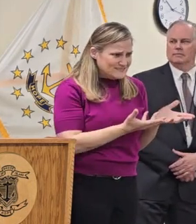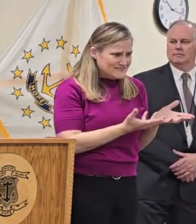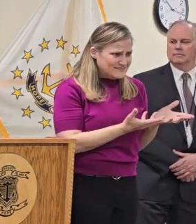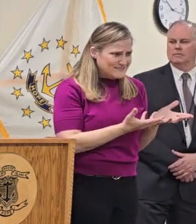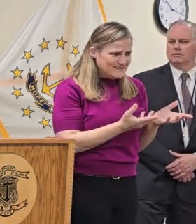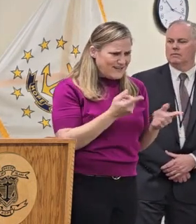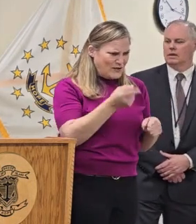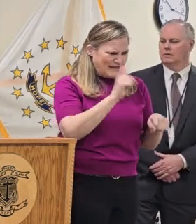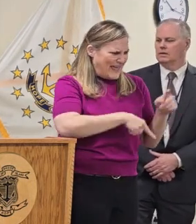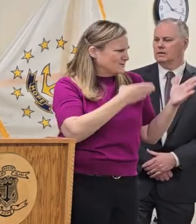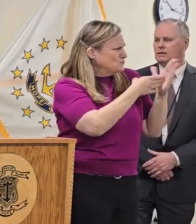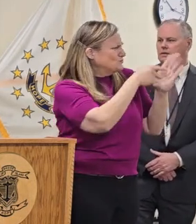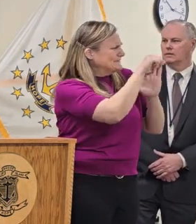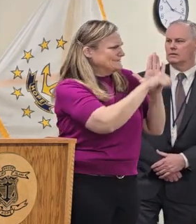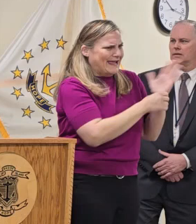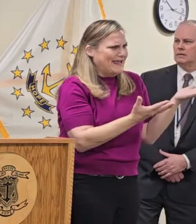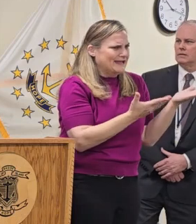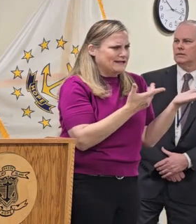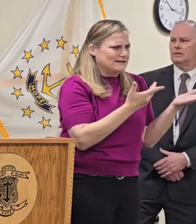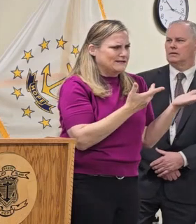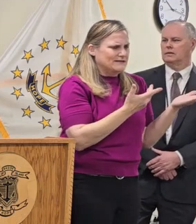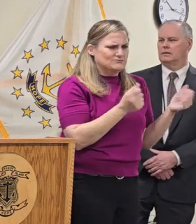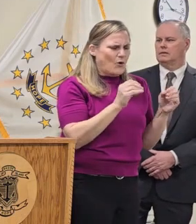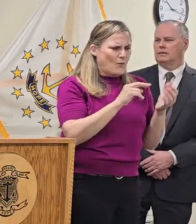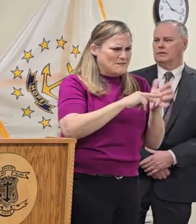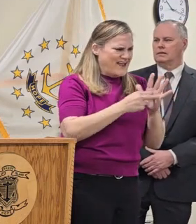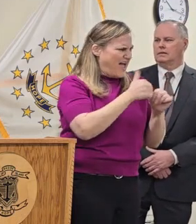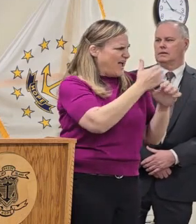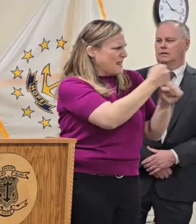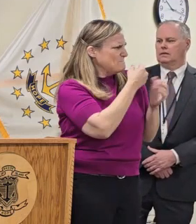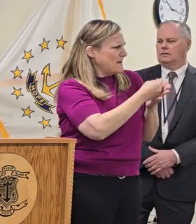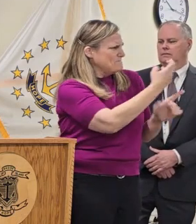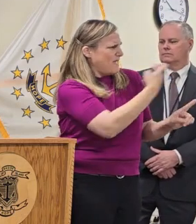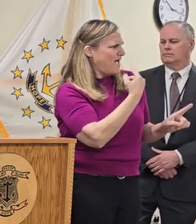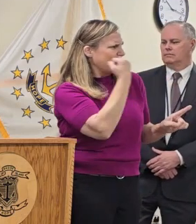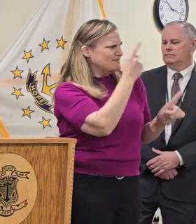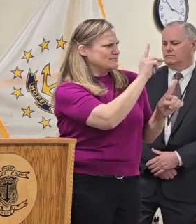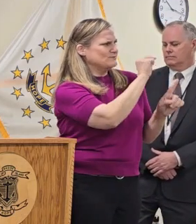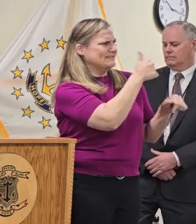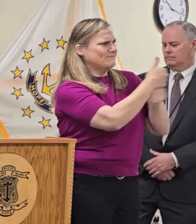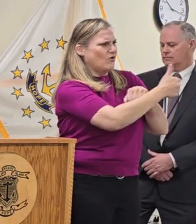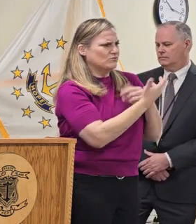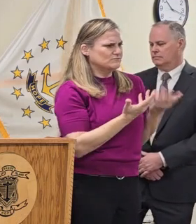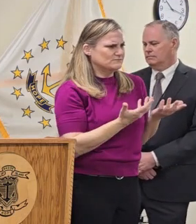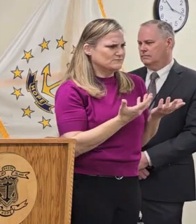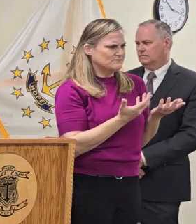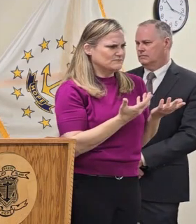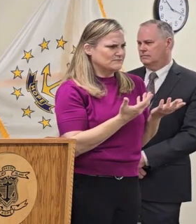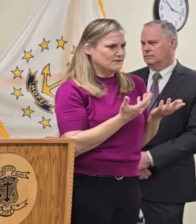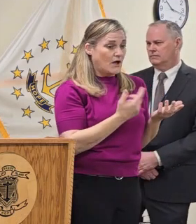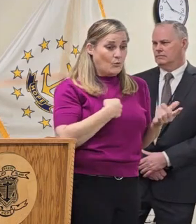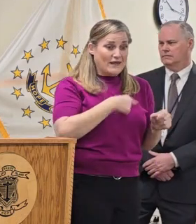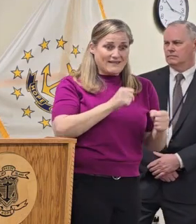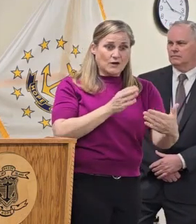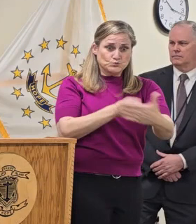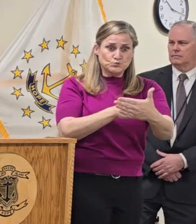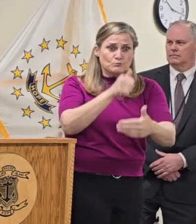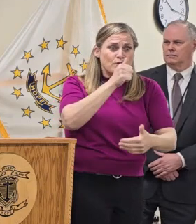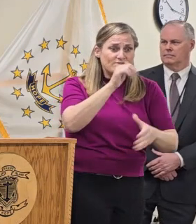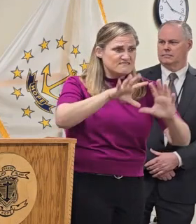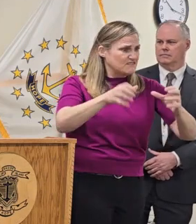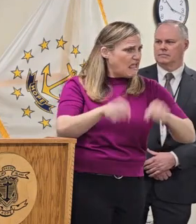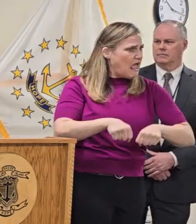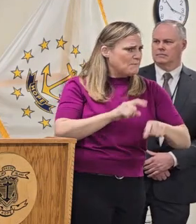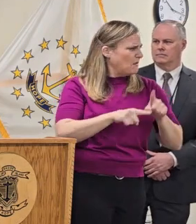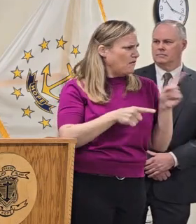Doesn't that mean you are, by default, looking at the private parties and not the state? Well, our agreement with